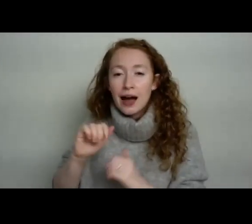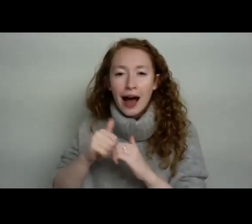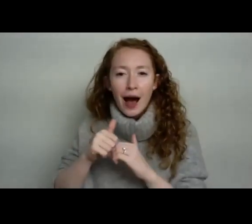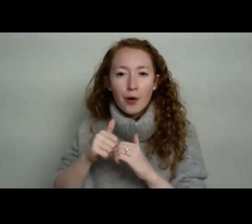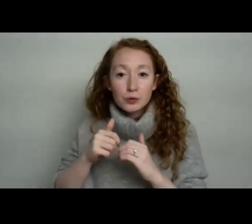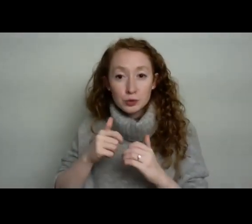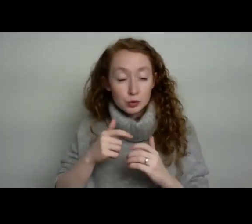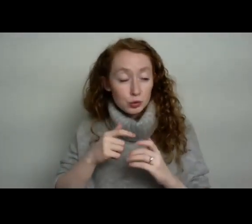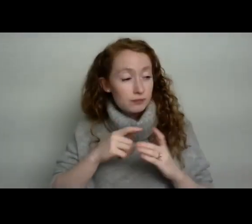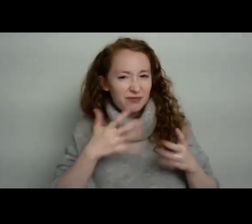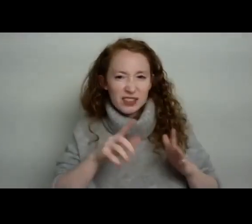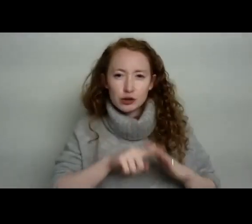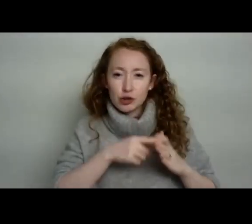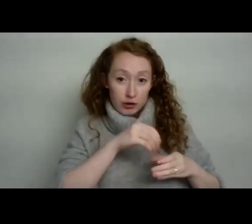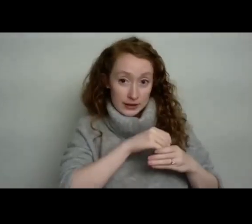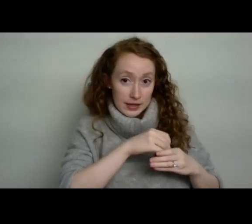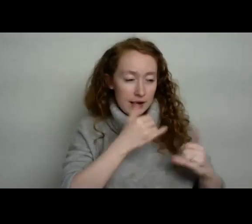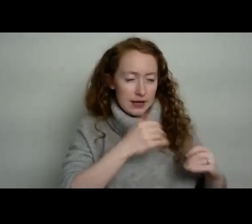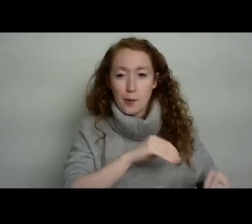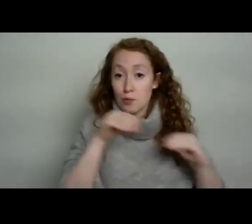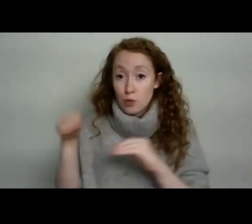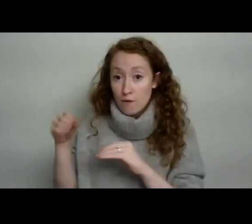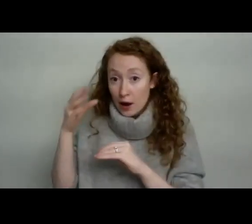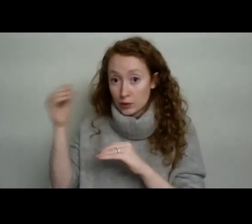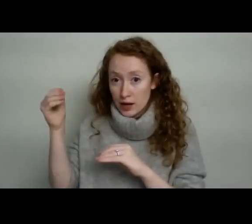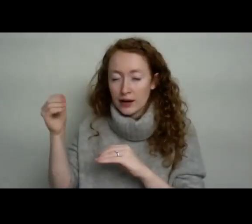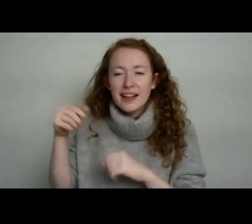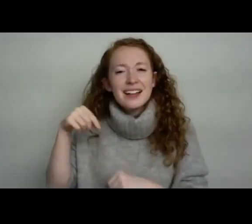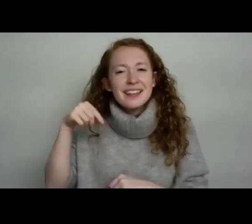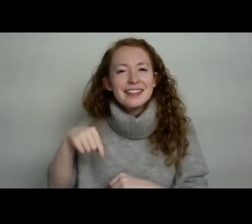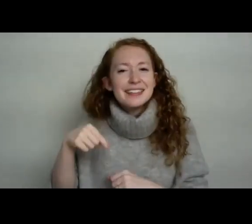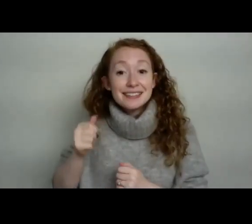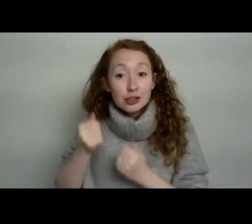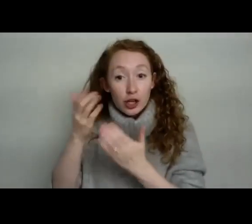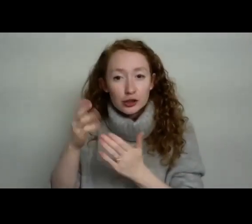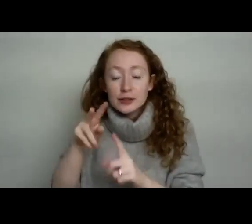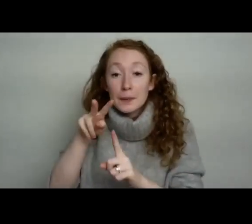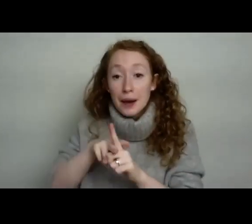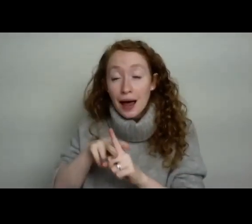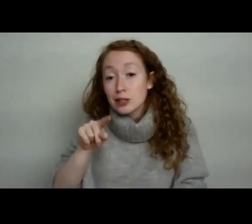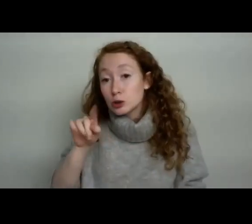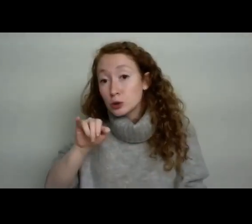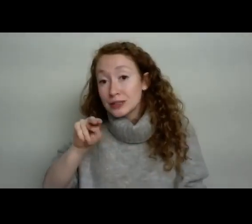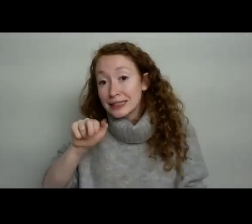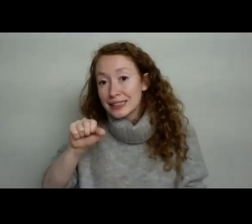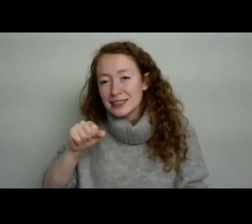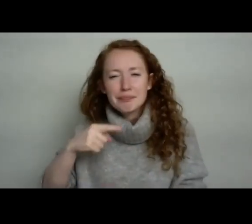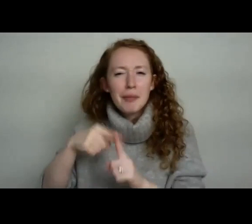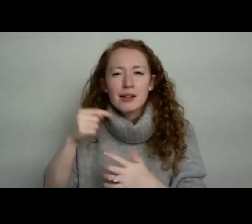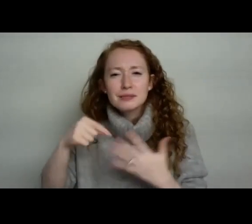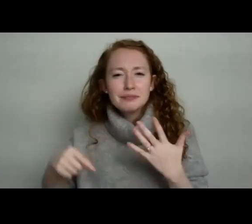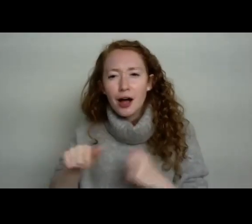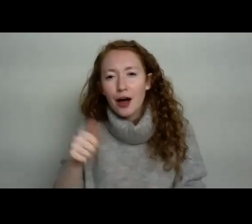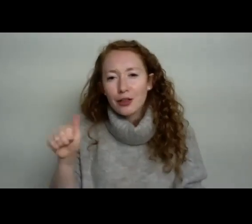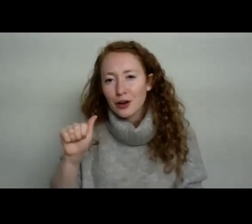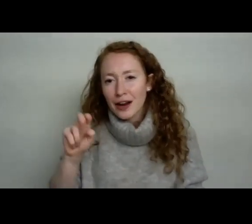as you're getting ready to transplant them, shower them in water, ideally nutrient-rich water, whether